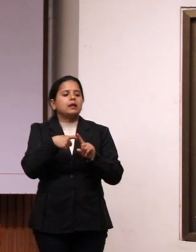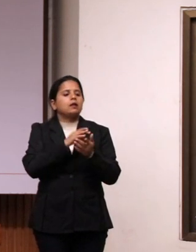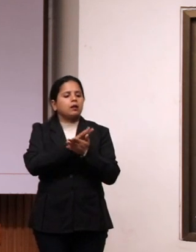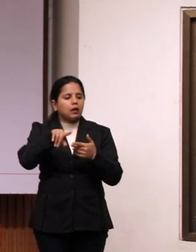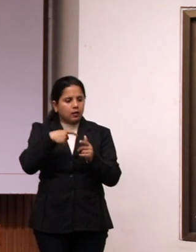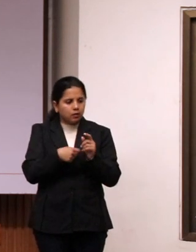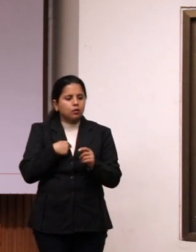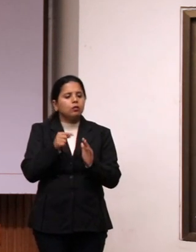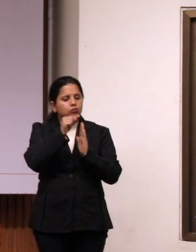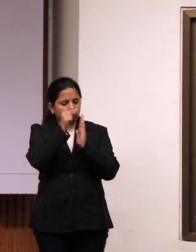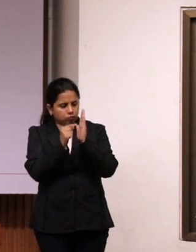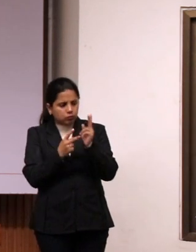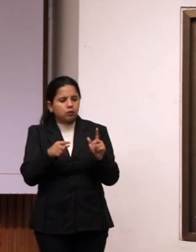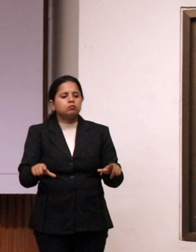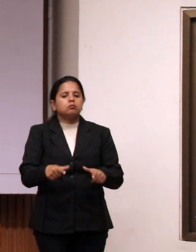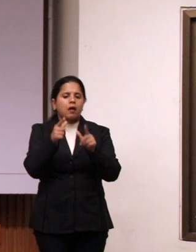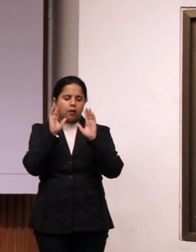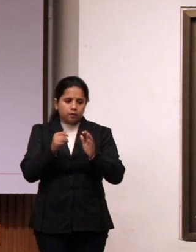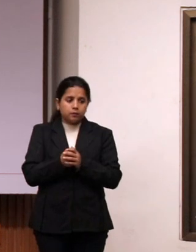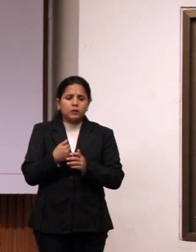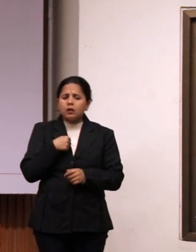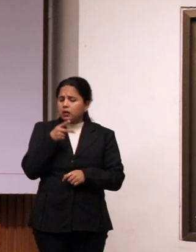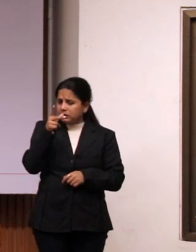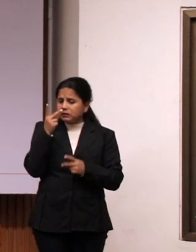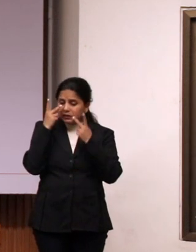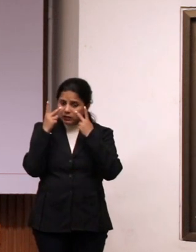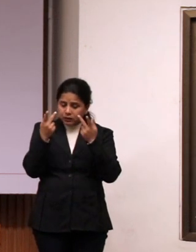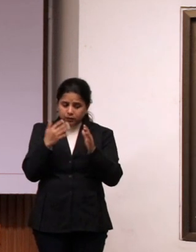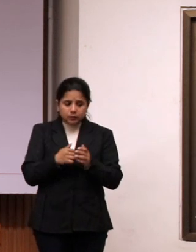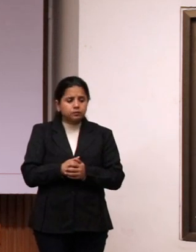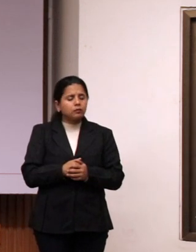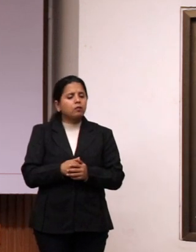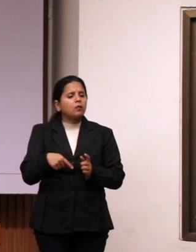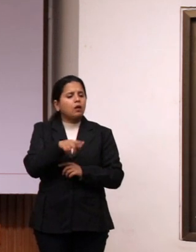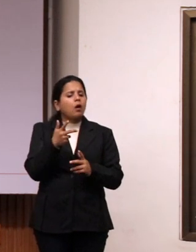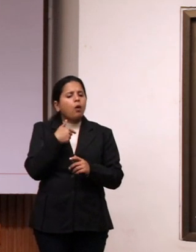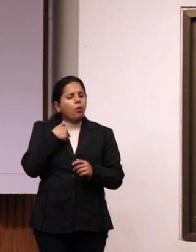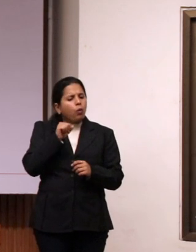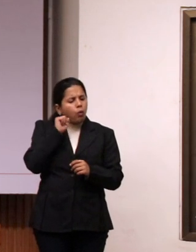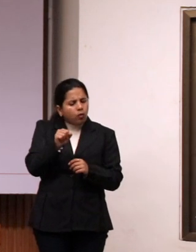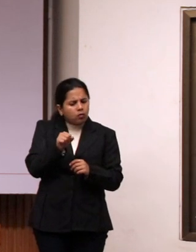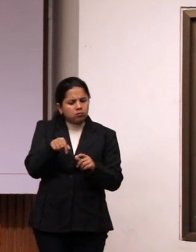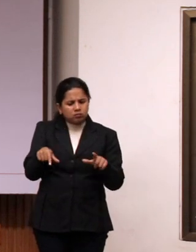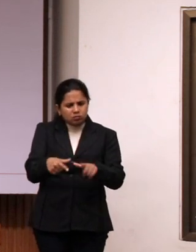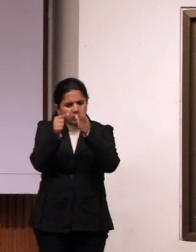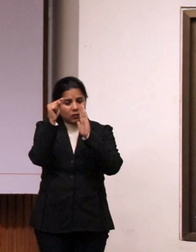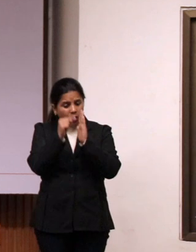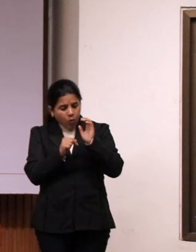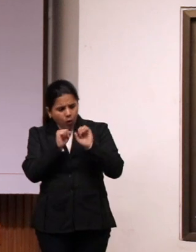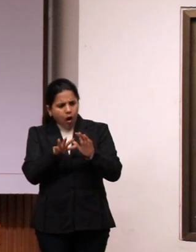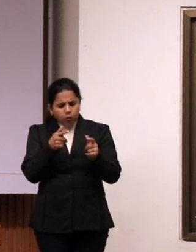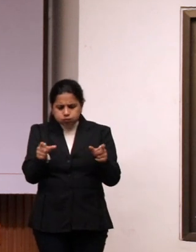or Shami bhi kehte hain. So I have seen that how that prosopis cinerarea being eliminated by